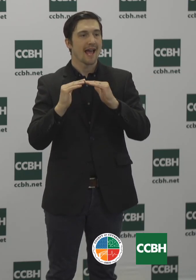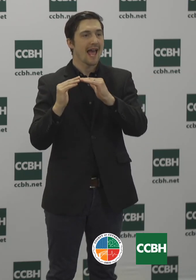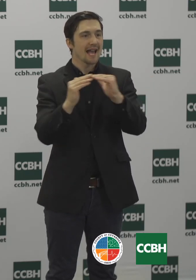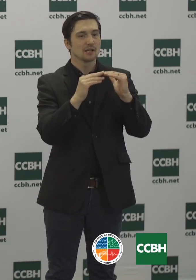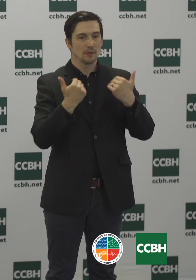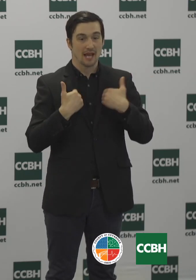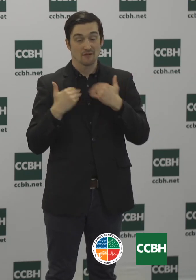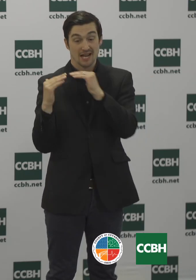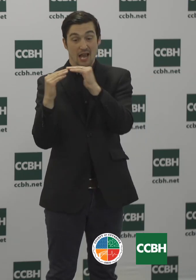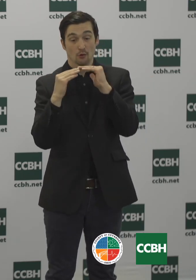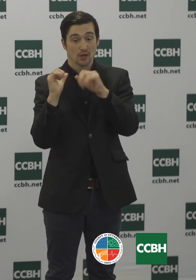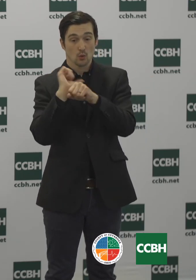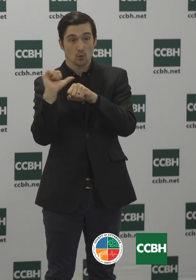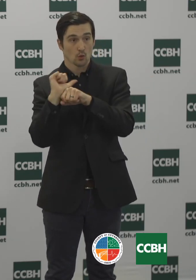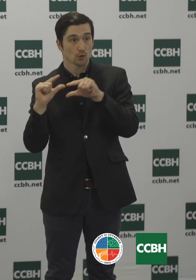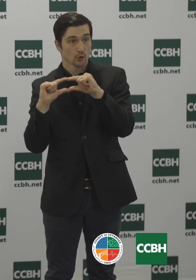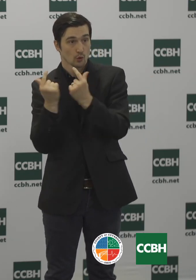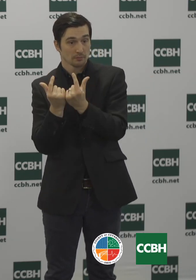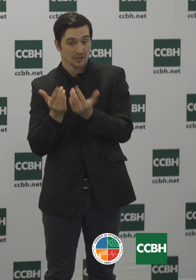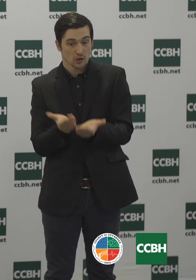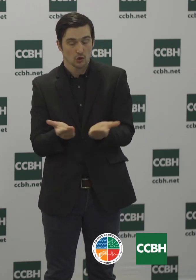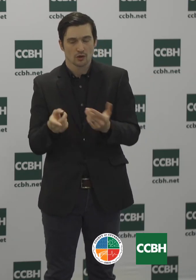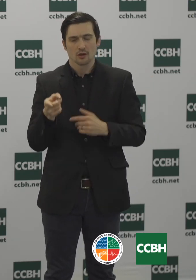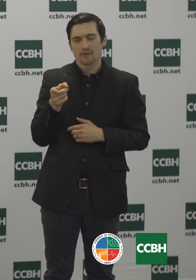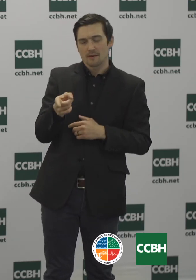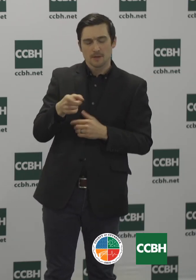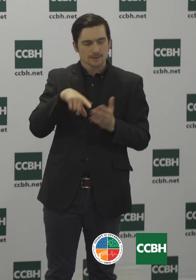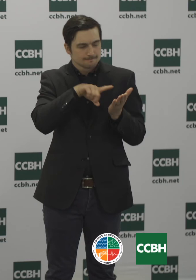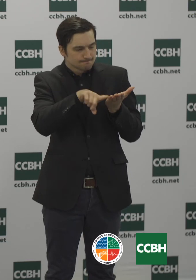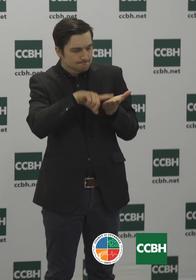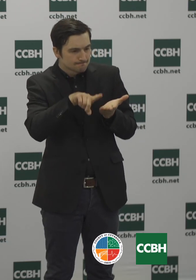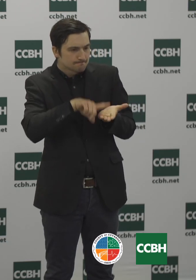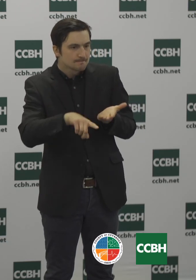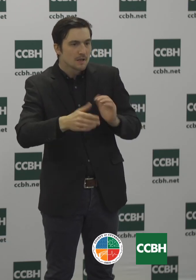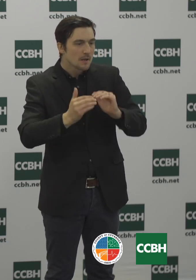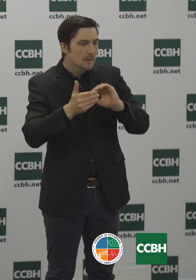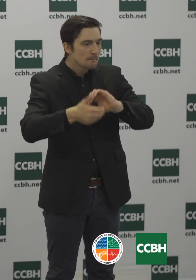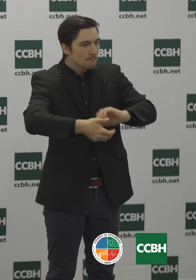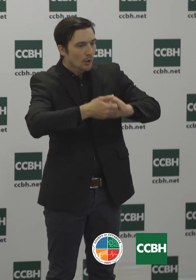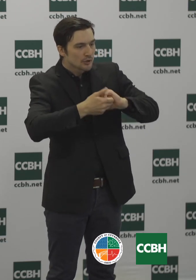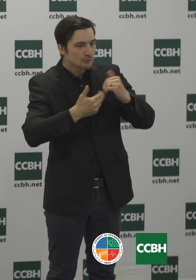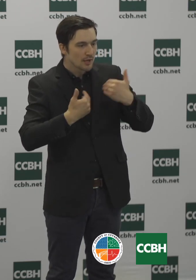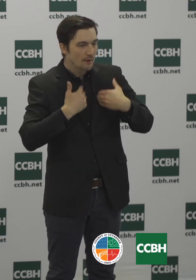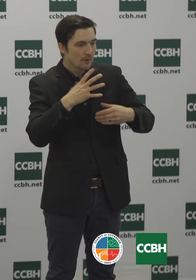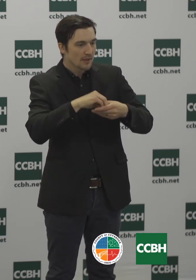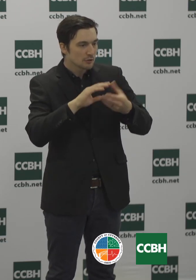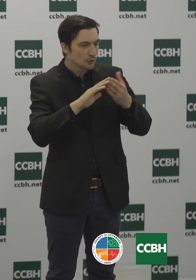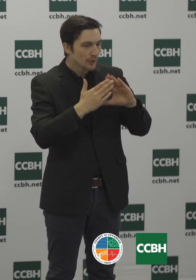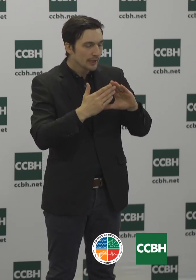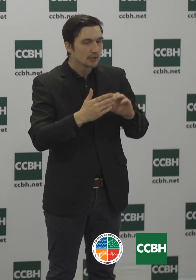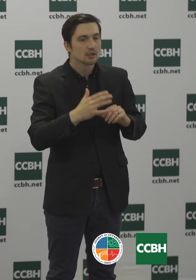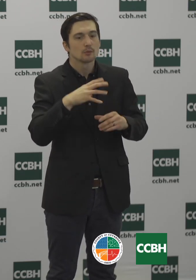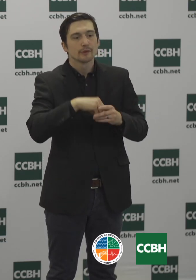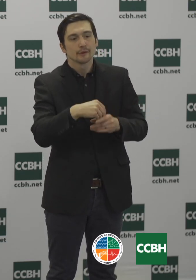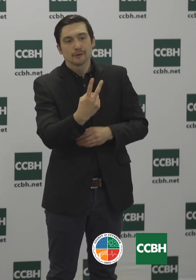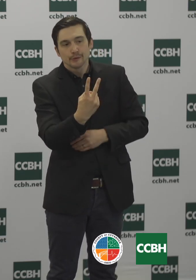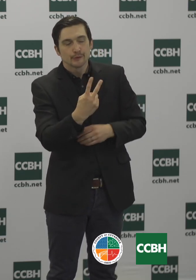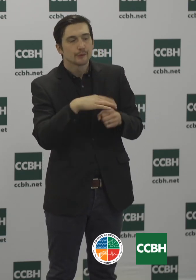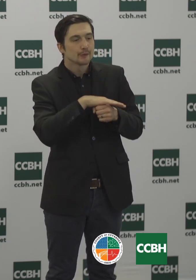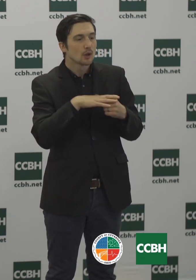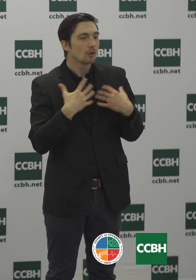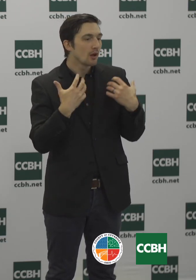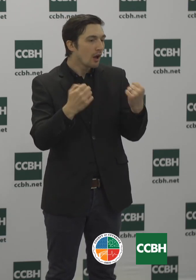work group here that has been really looking at the partnerships that we have across the community between our two local health